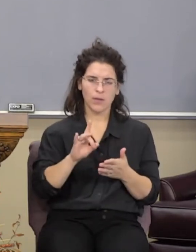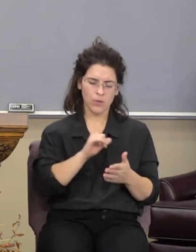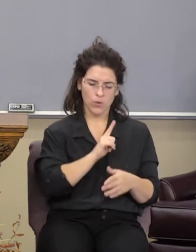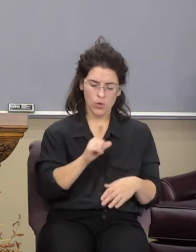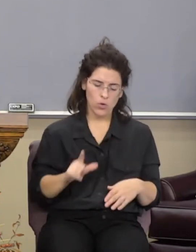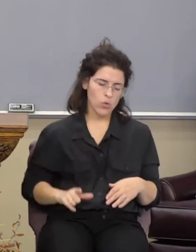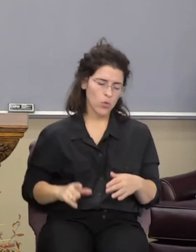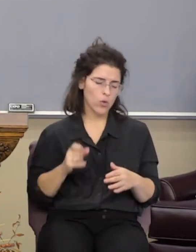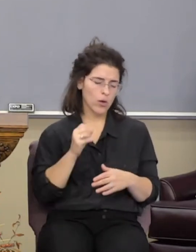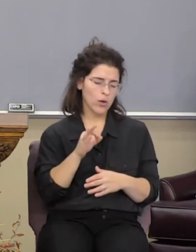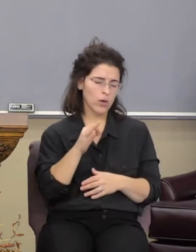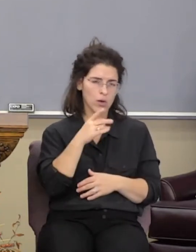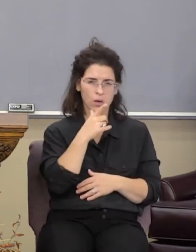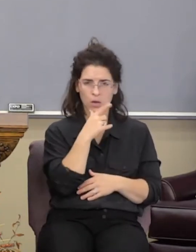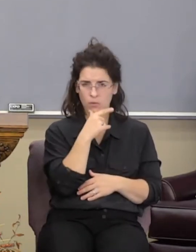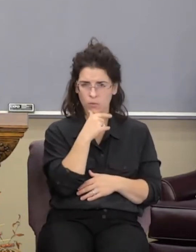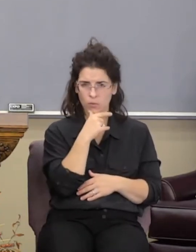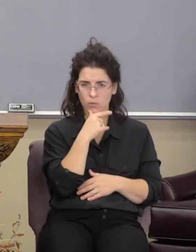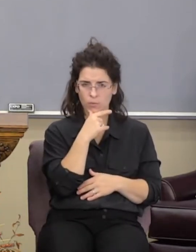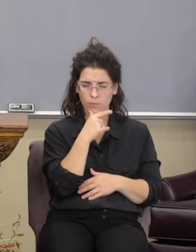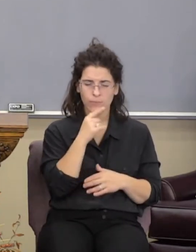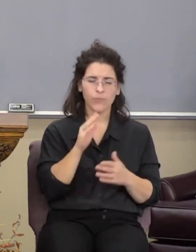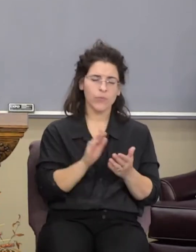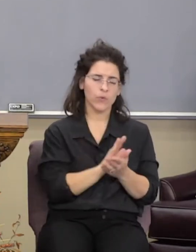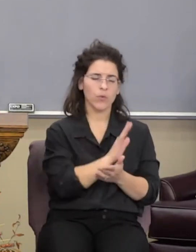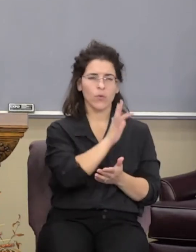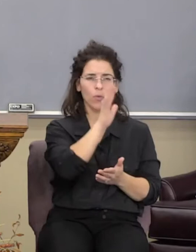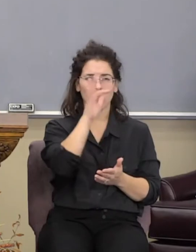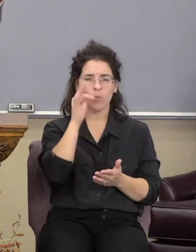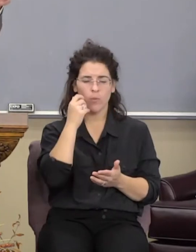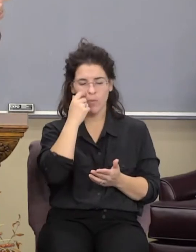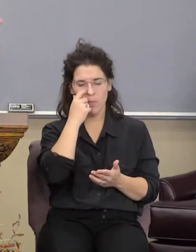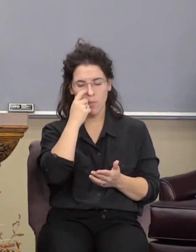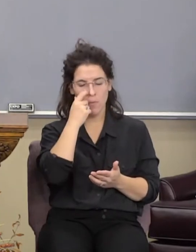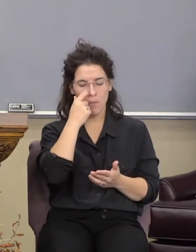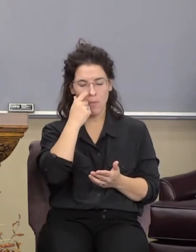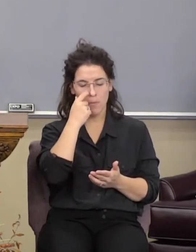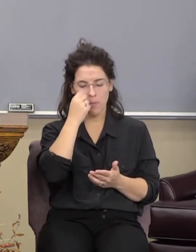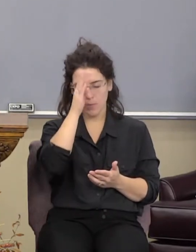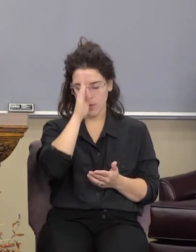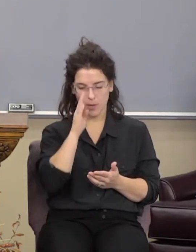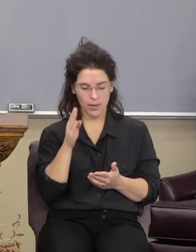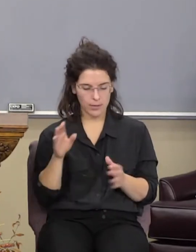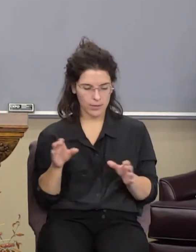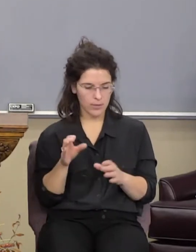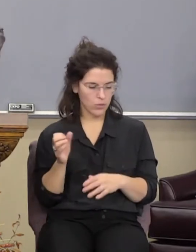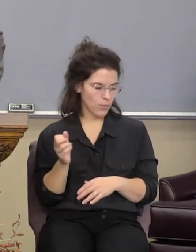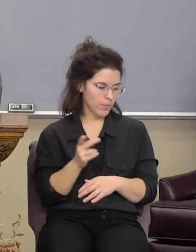of who, of what? Glory. You know what God did? Glance back to chapter 1